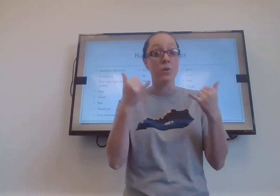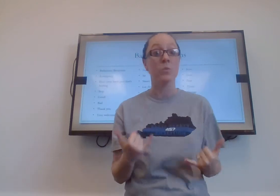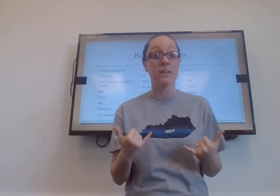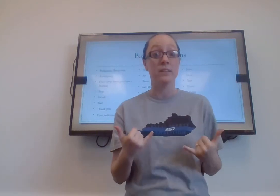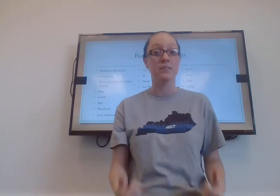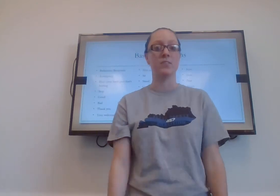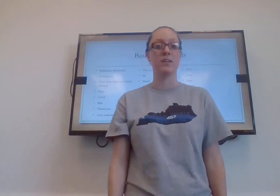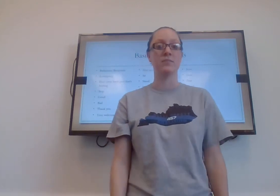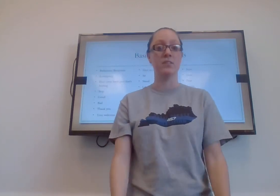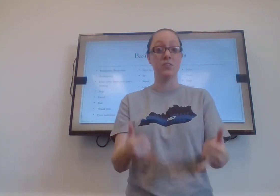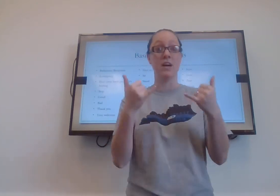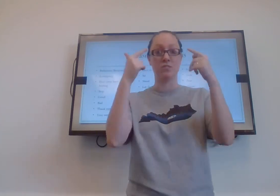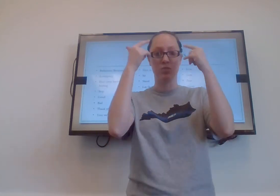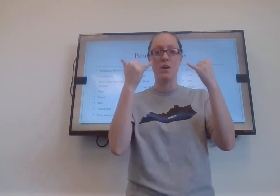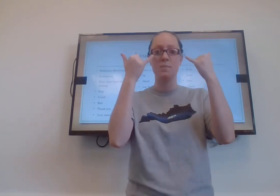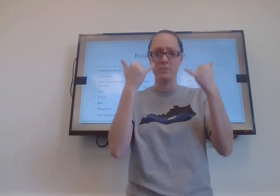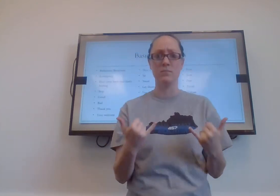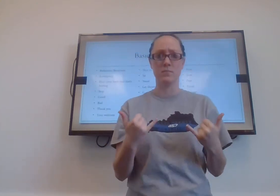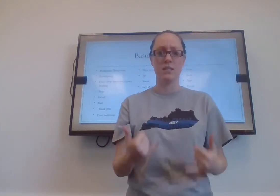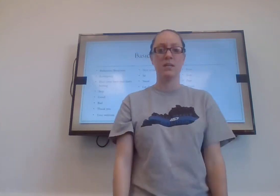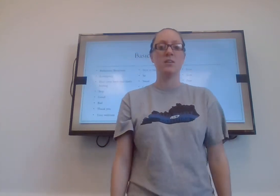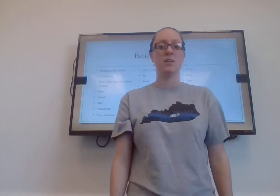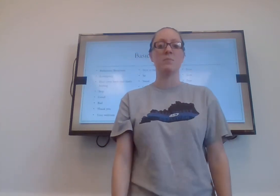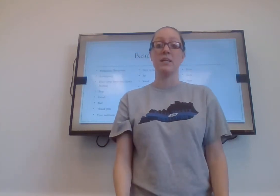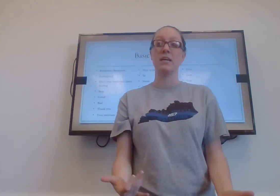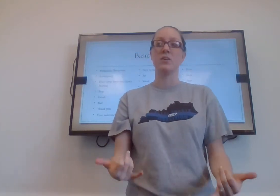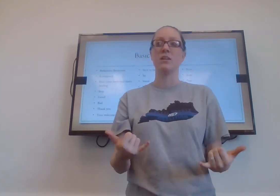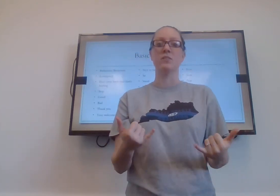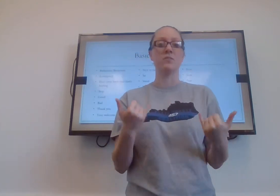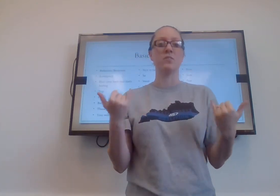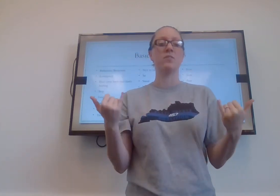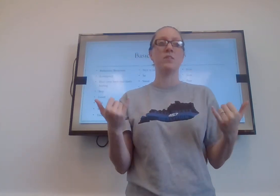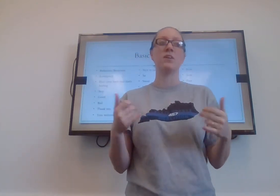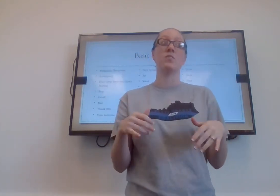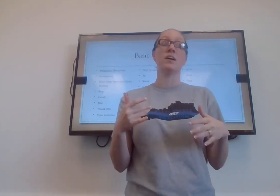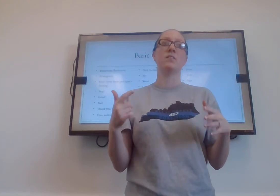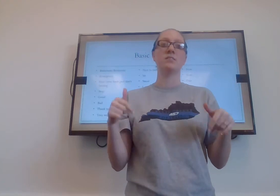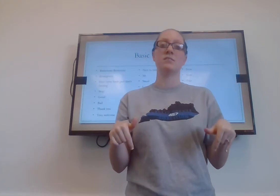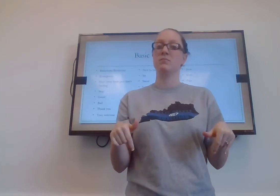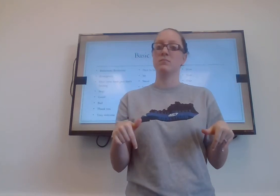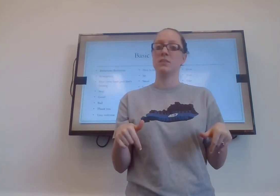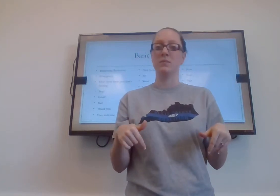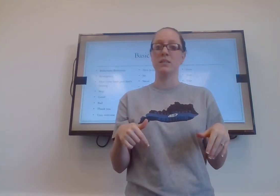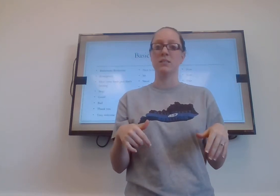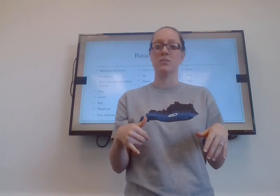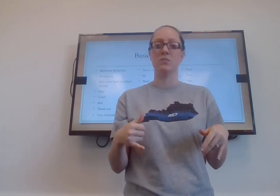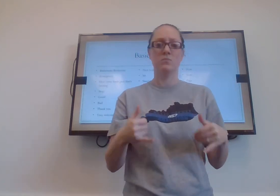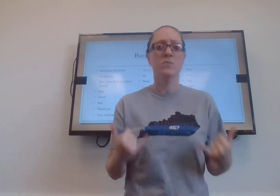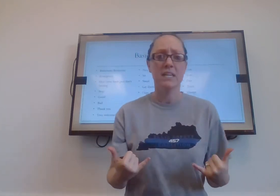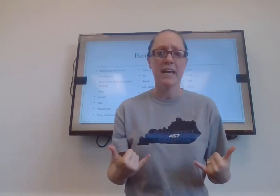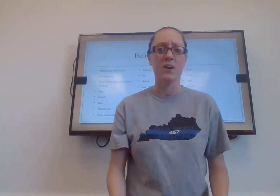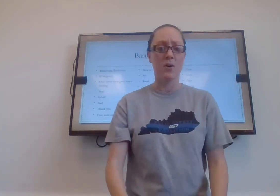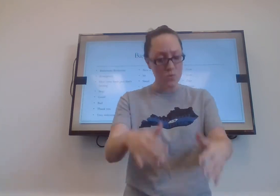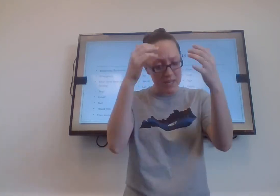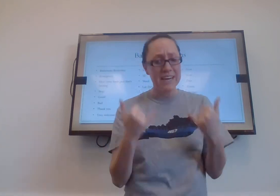right now, kind of deal. Your eyes go up, but they can go down. If they go down, it's immediate. So I want it